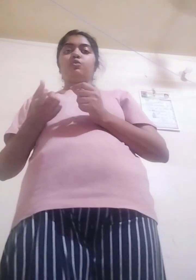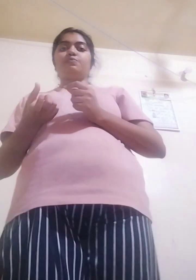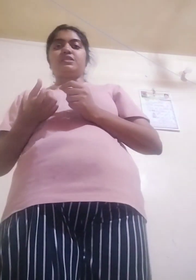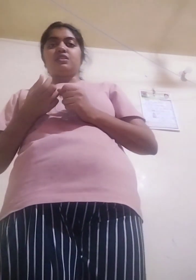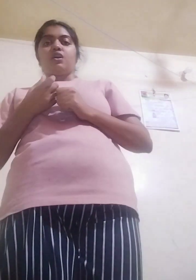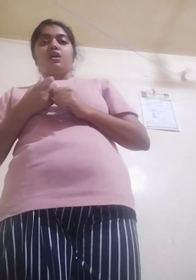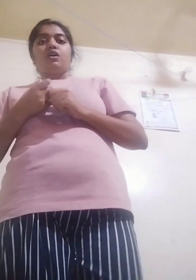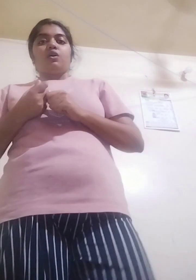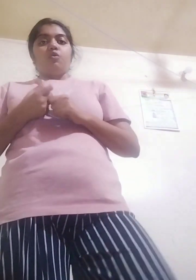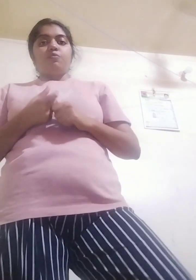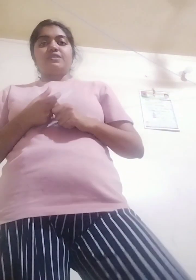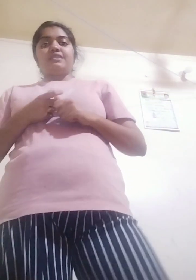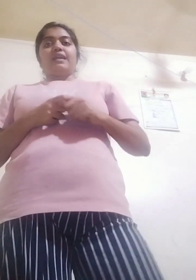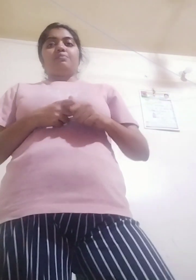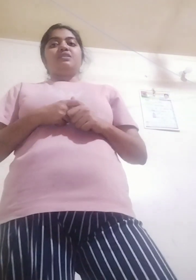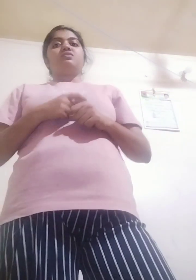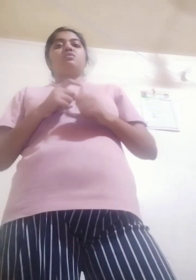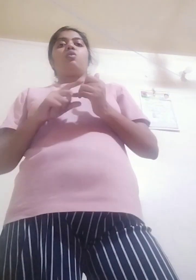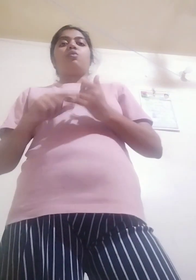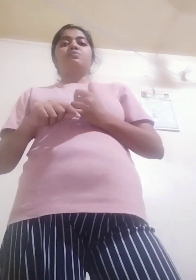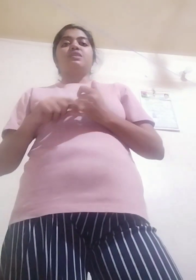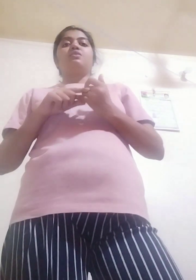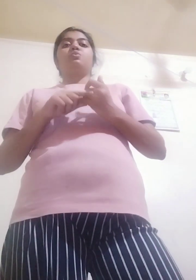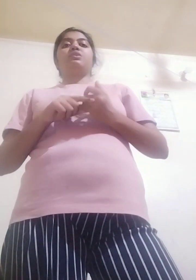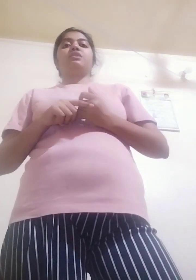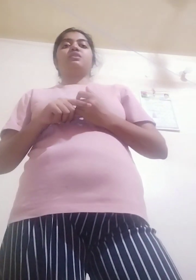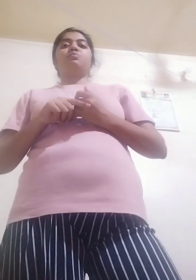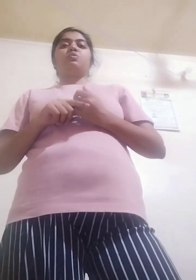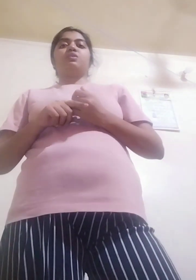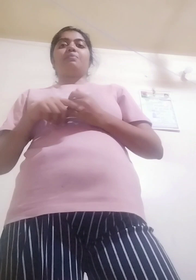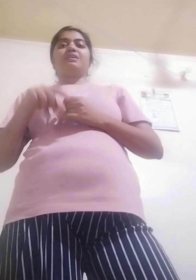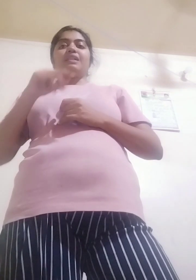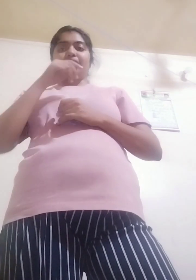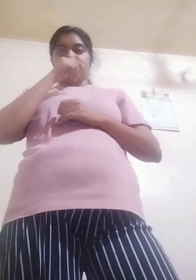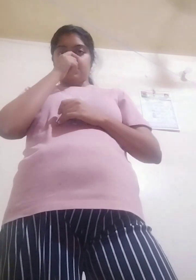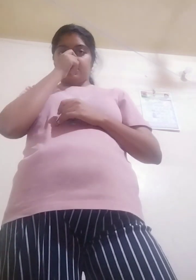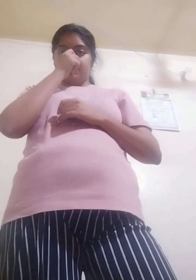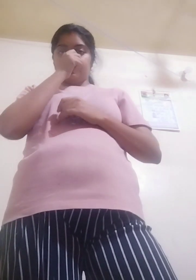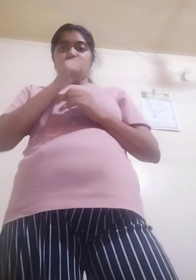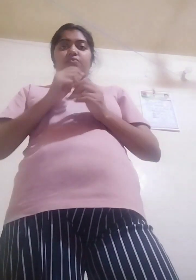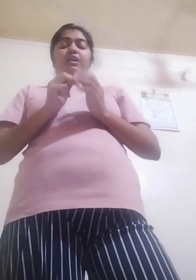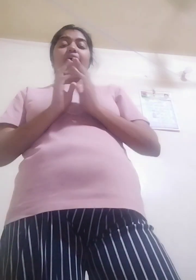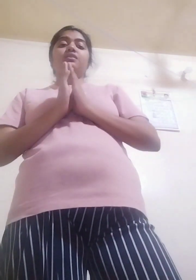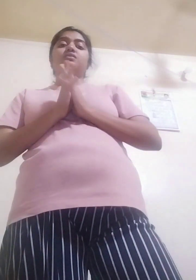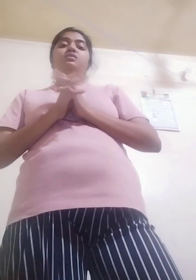OOPS. OOPS, that means the object oriented programming languages, and these